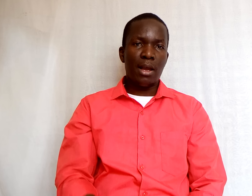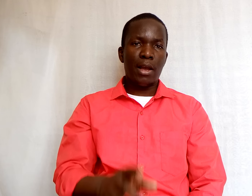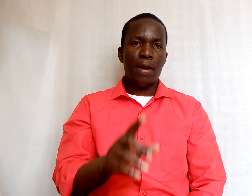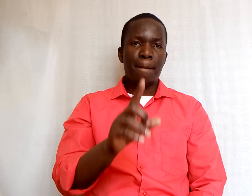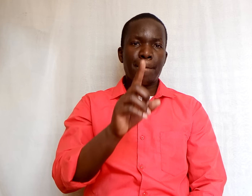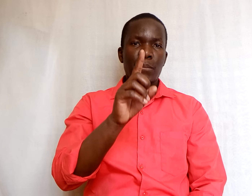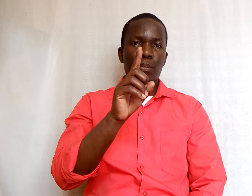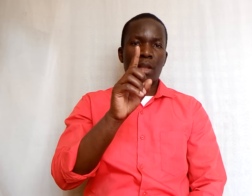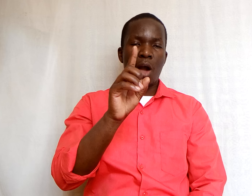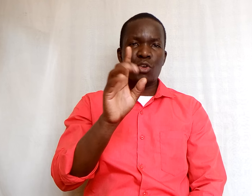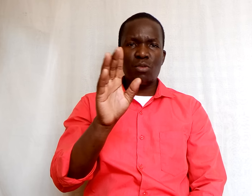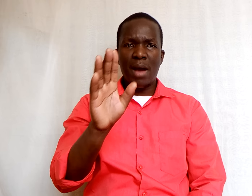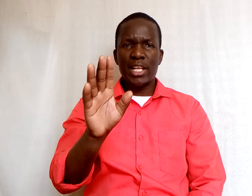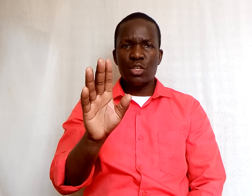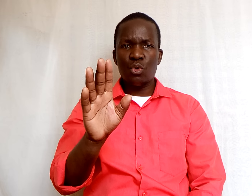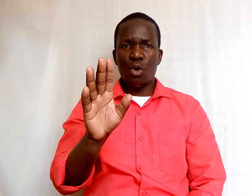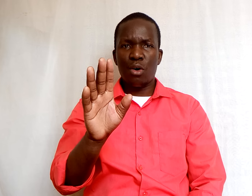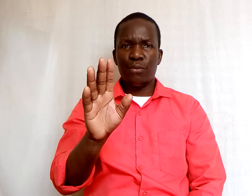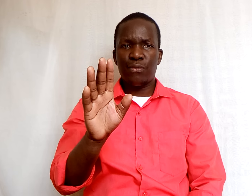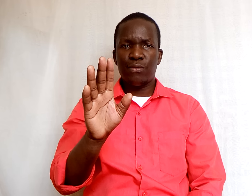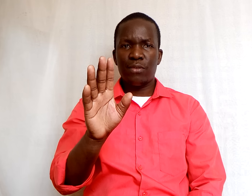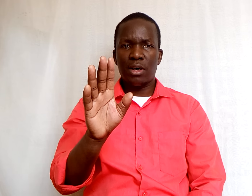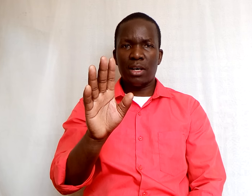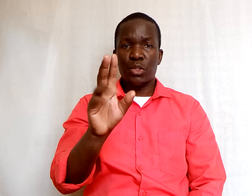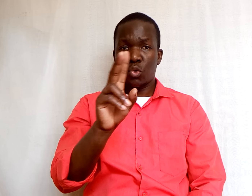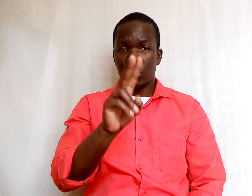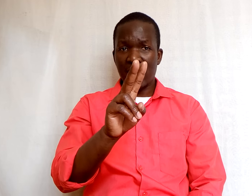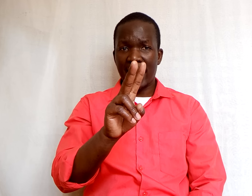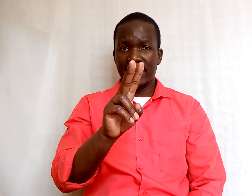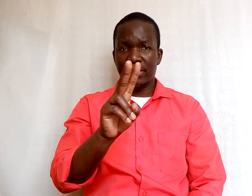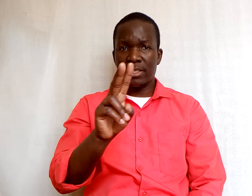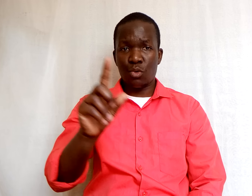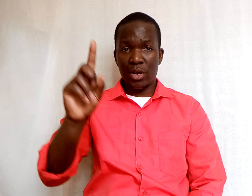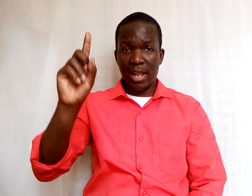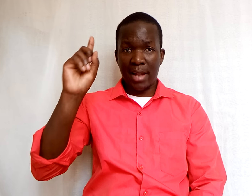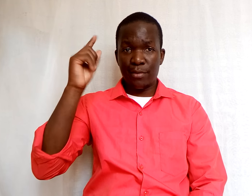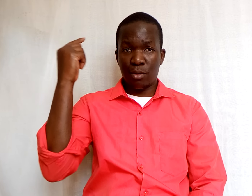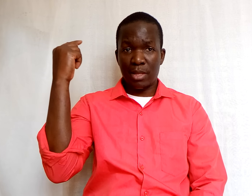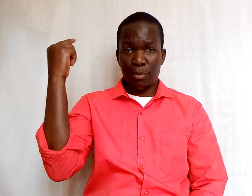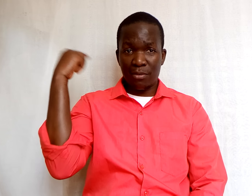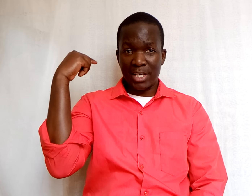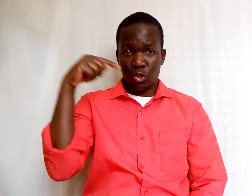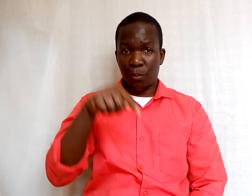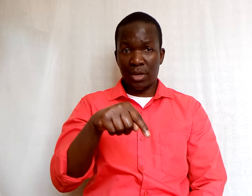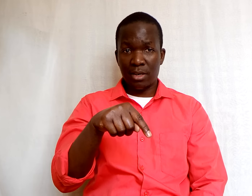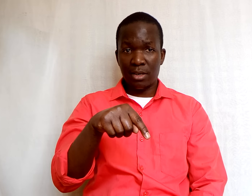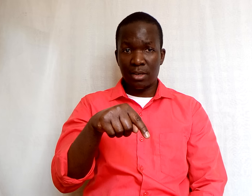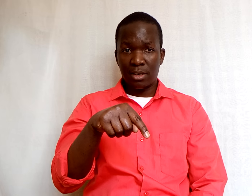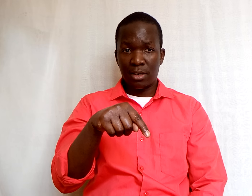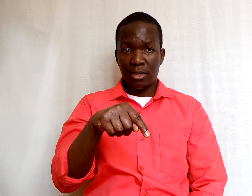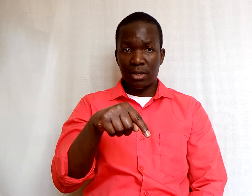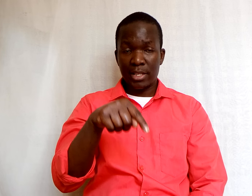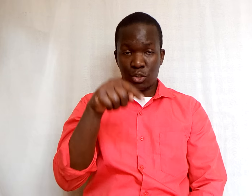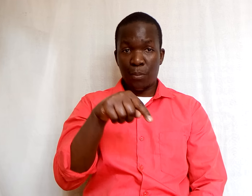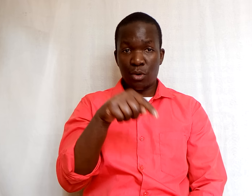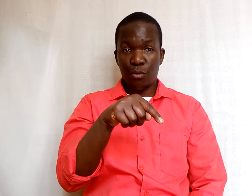I want to remind you of two signs that we learned from the previous topic, the topic of food